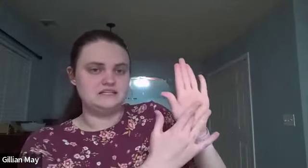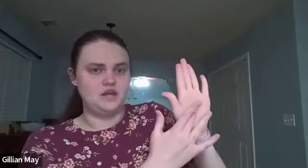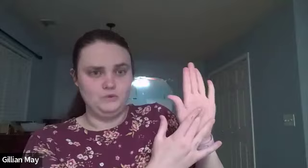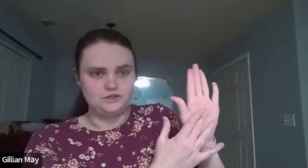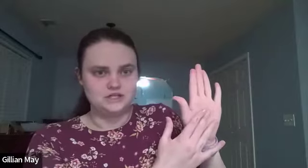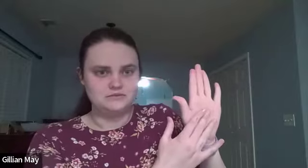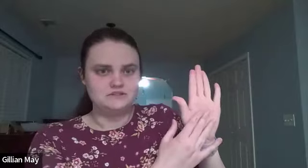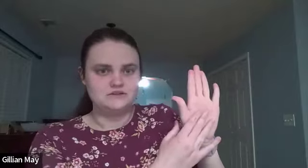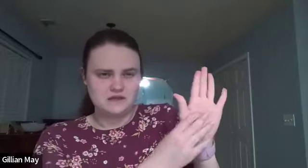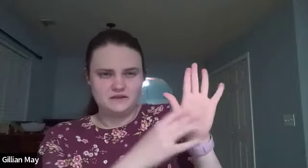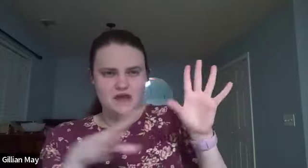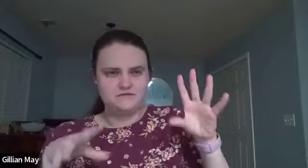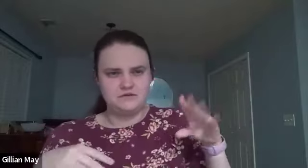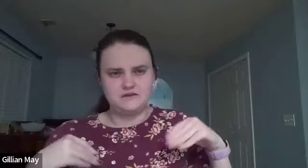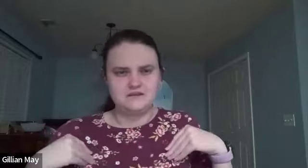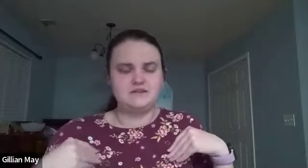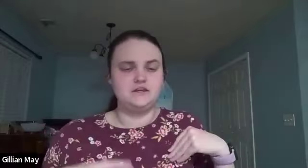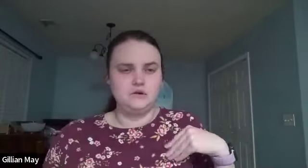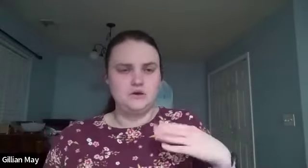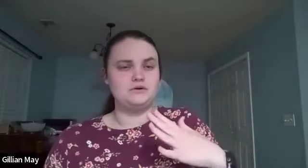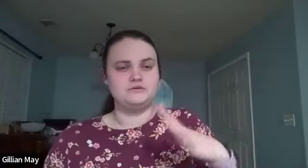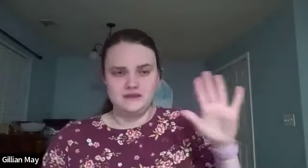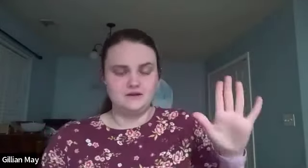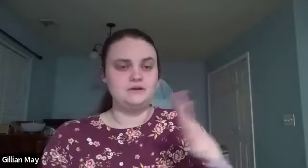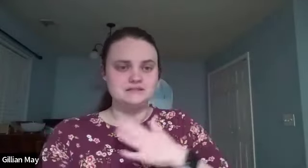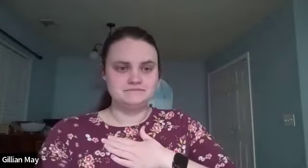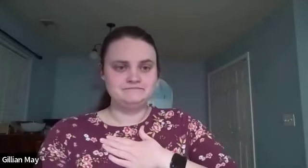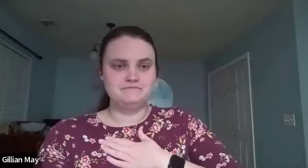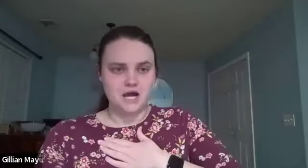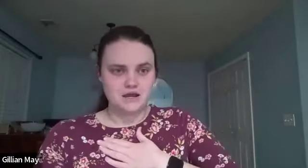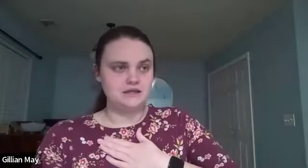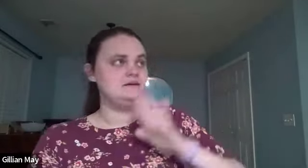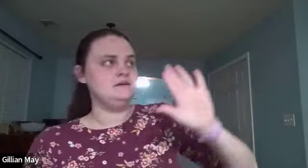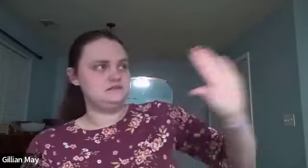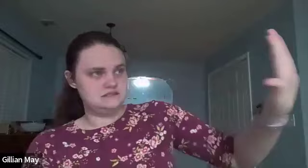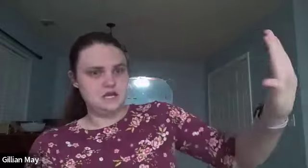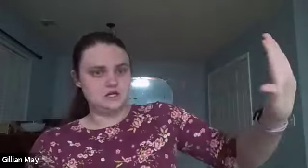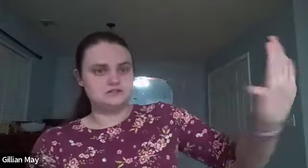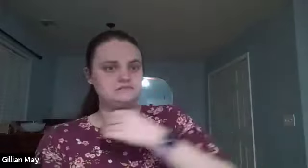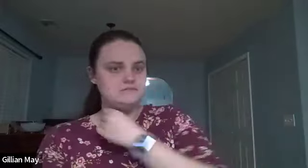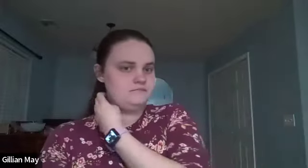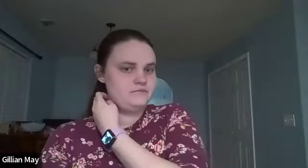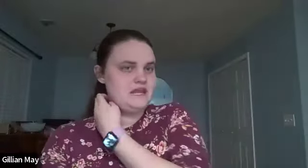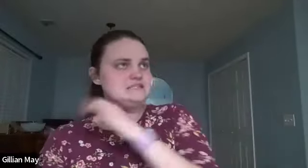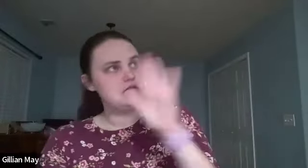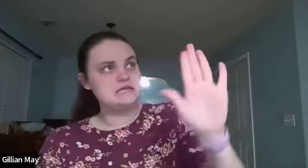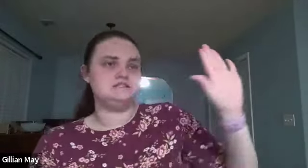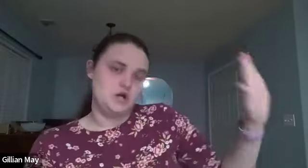like ownership. So think like that. If you think of anything like you own or they own, it's mine, it's theirs, it's his, it's